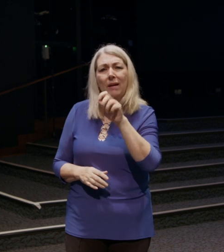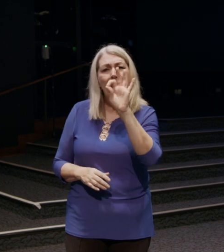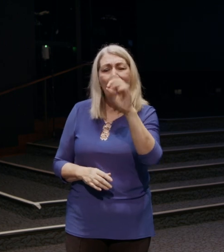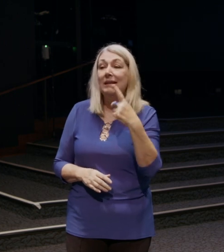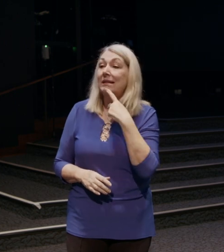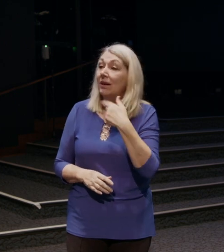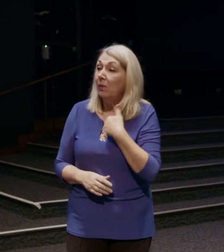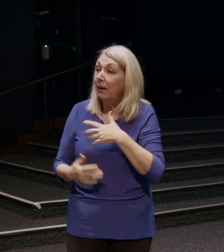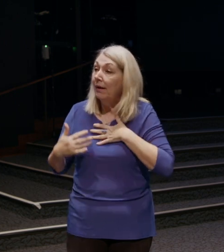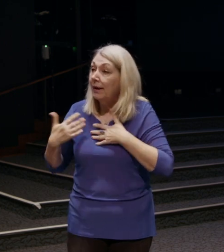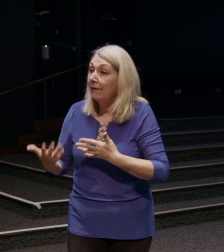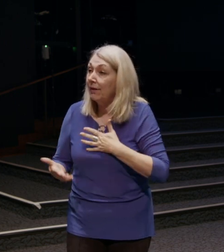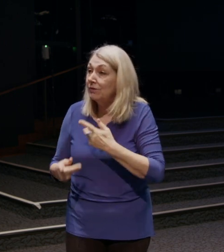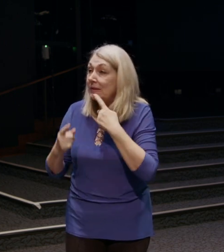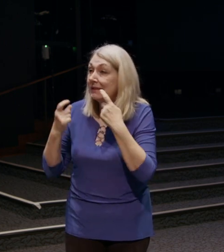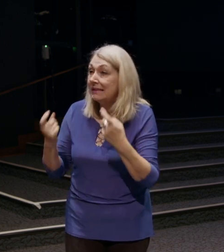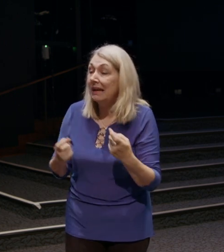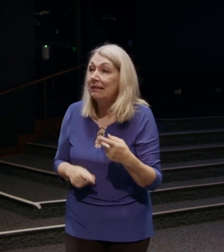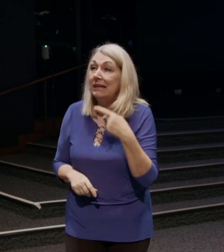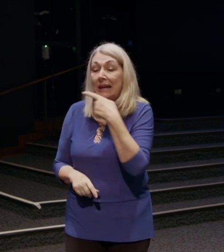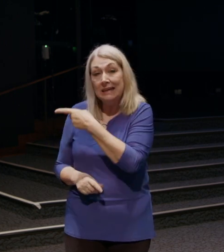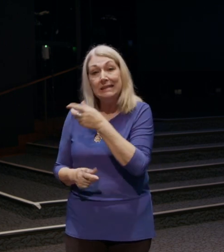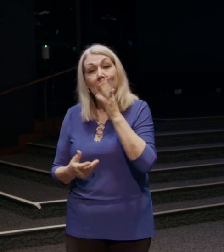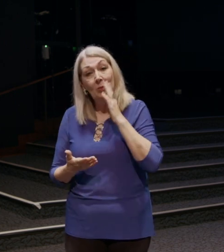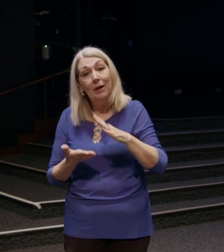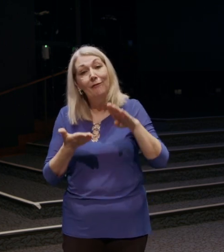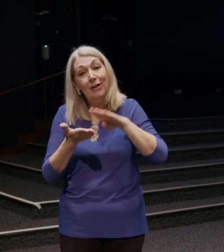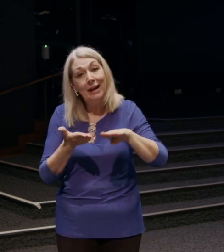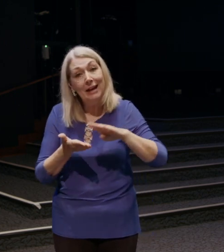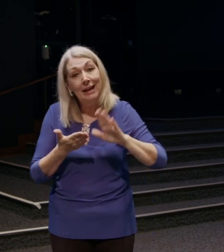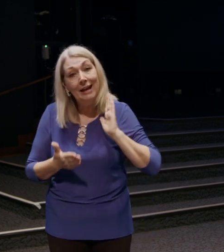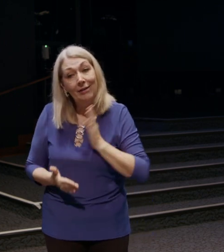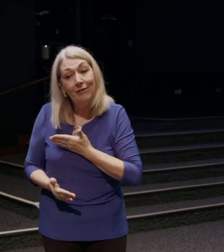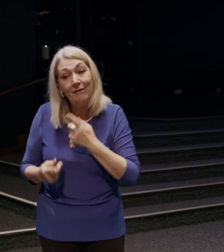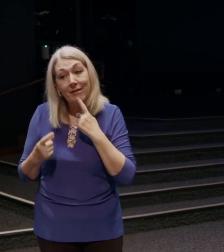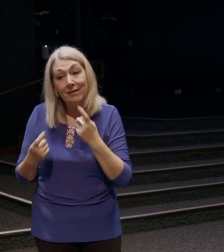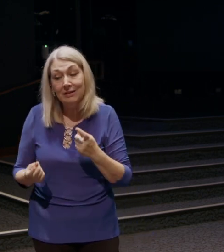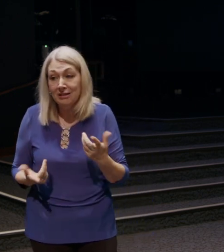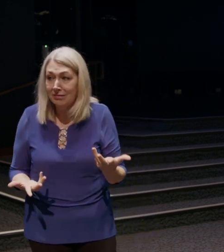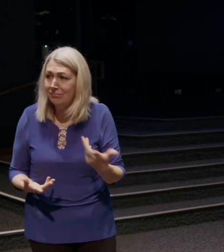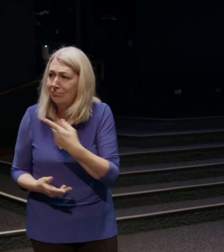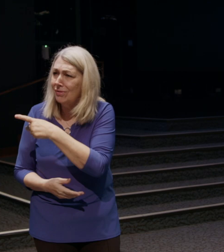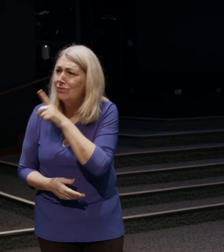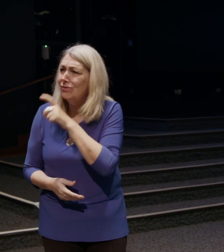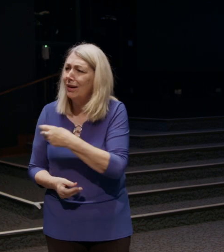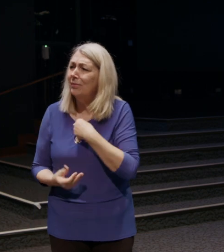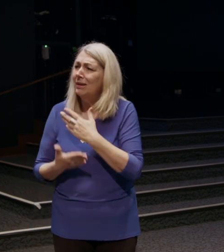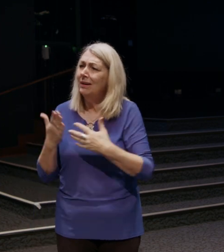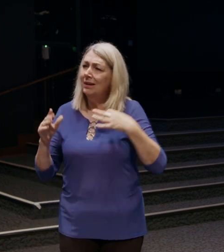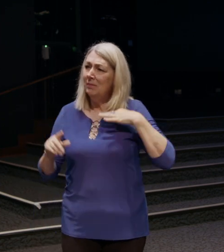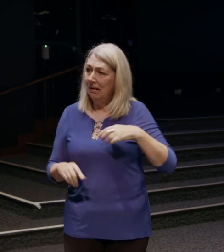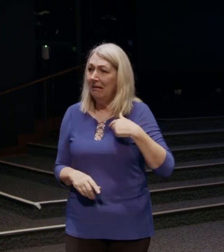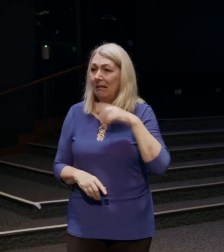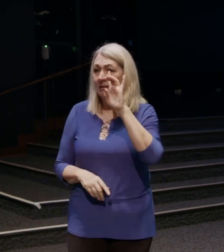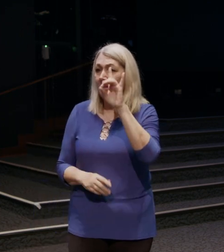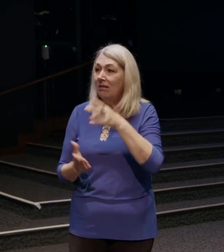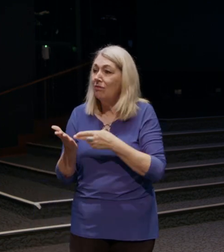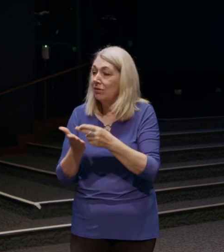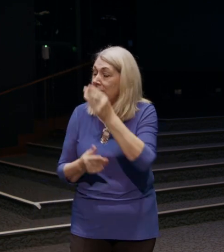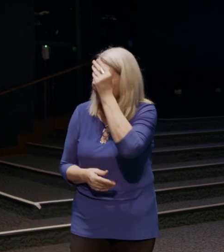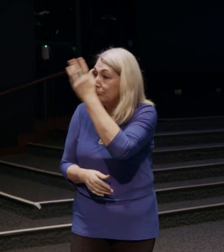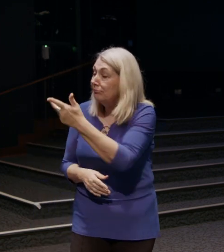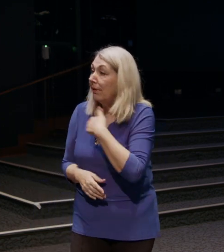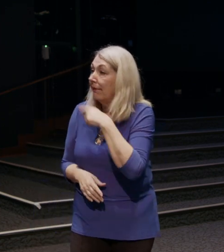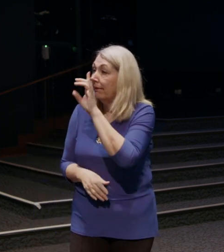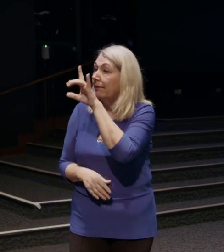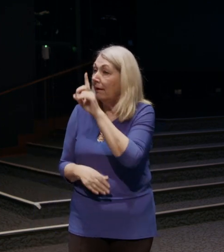sins, he will forgive our sins. Don't I get some credit for being honest? Apparently